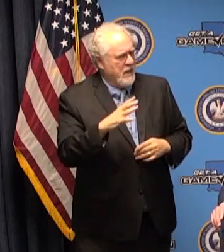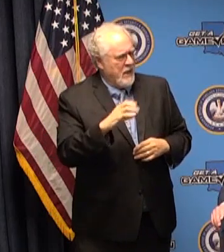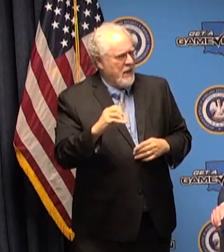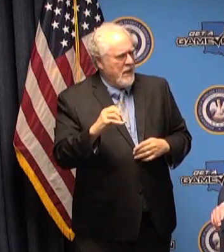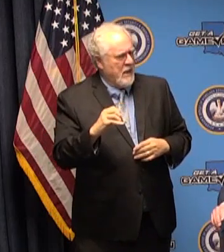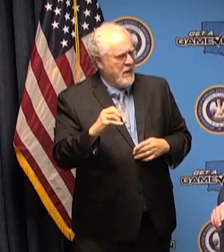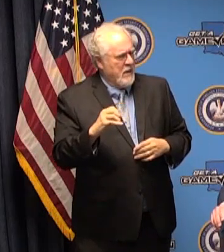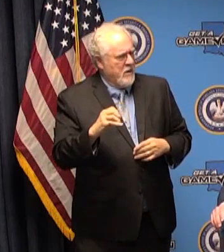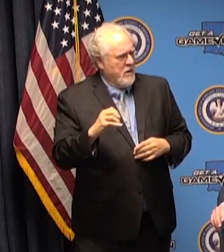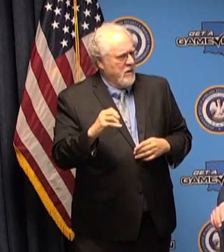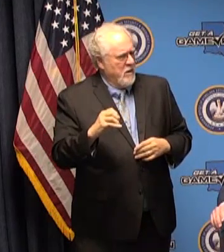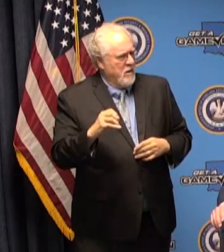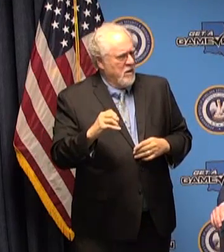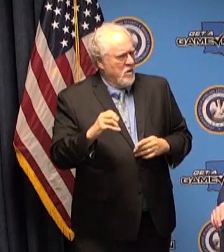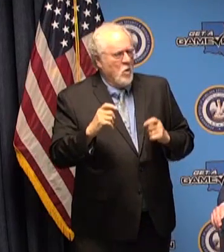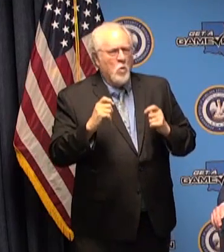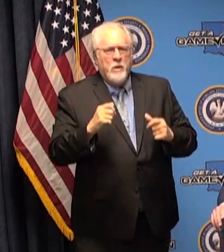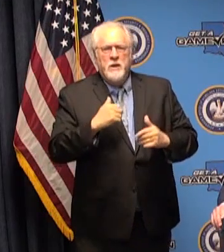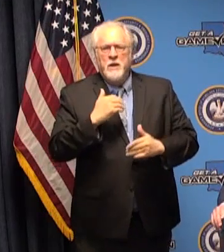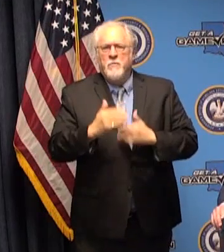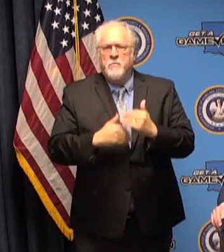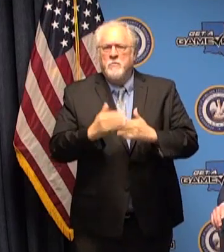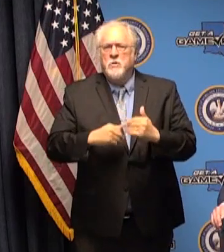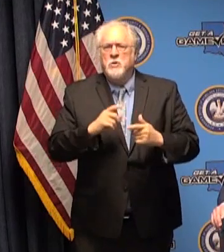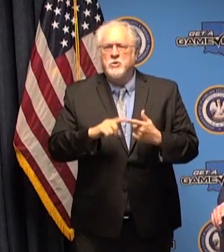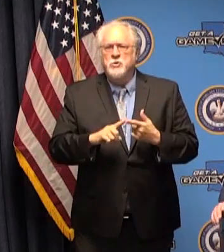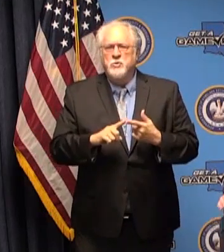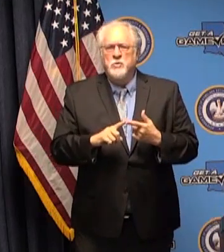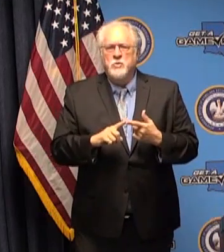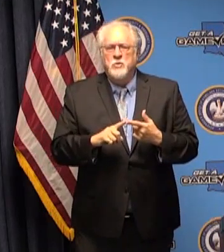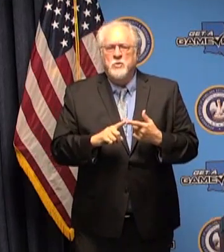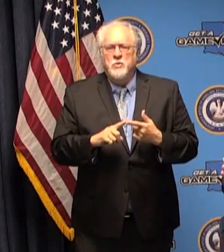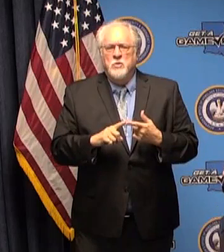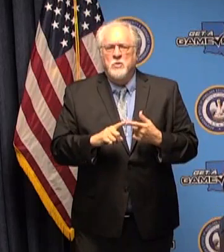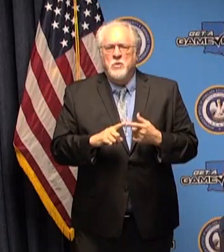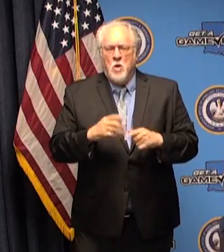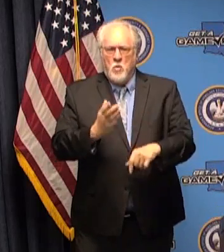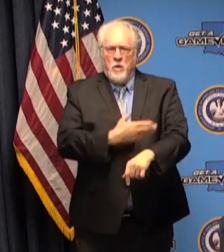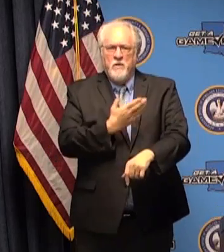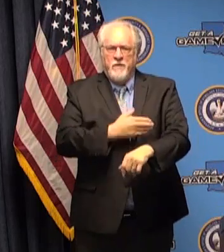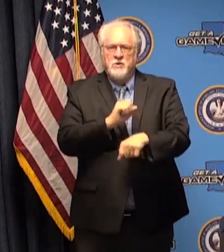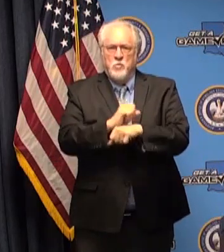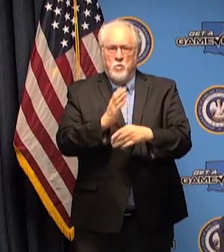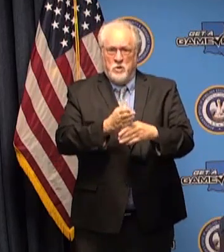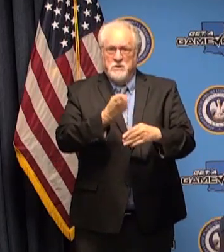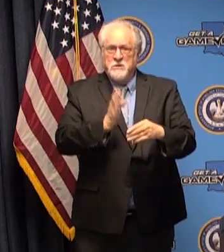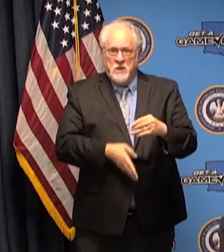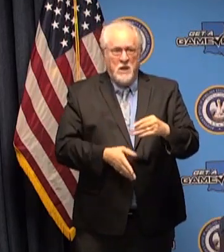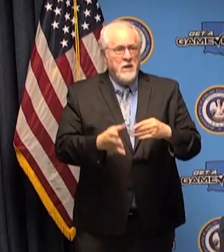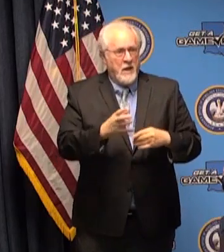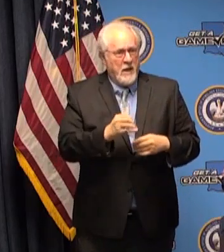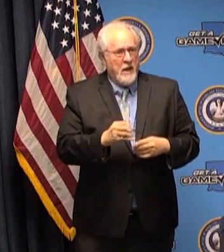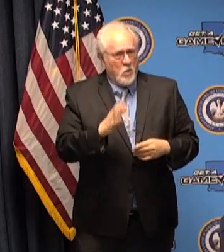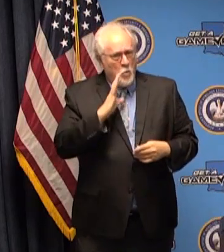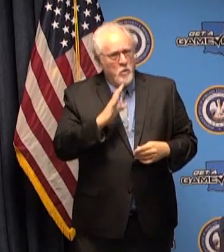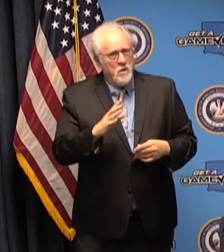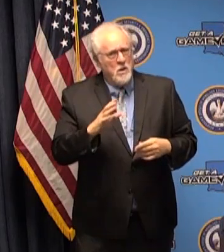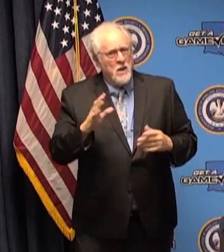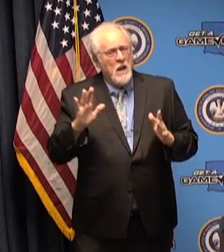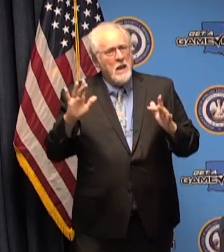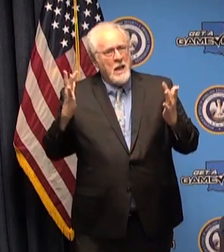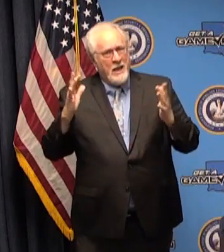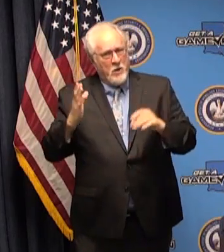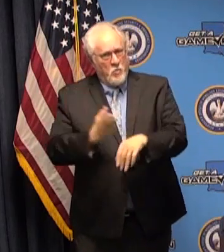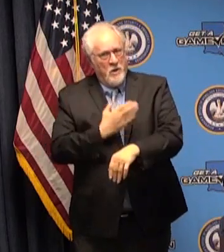and we are quickly moving towards getting the renovation work done. And it's going to be relatively